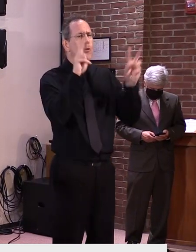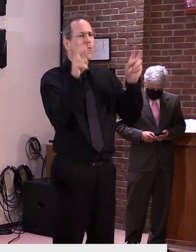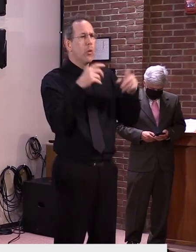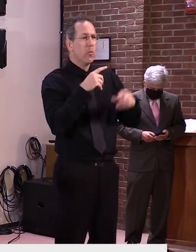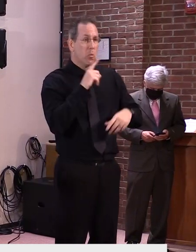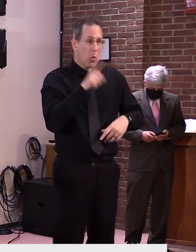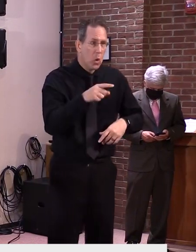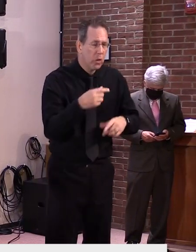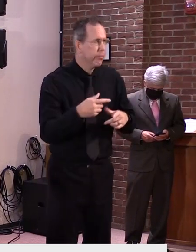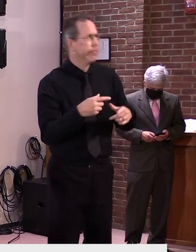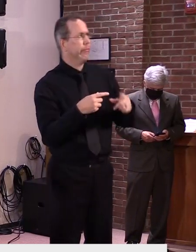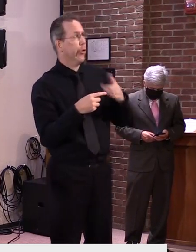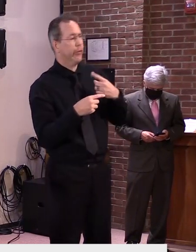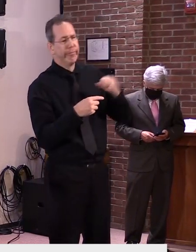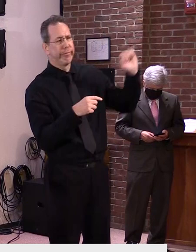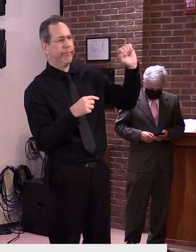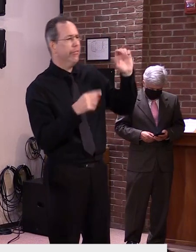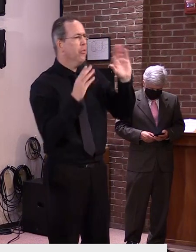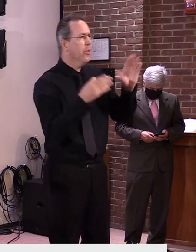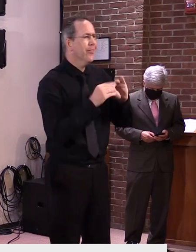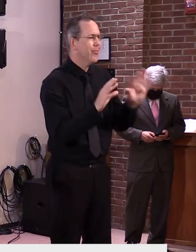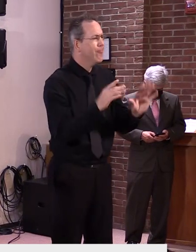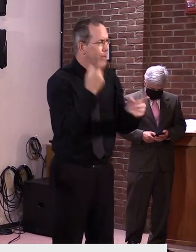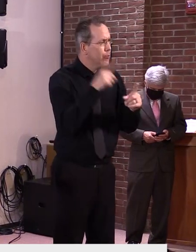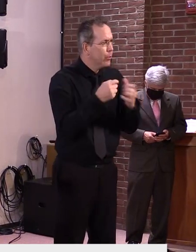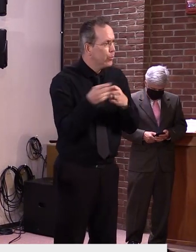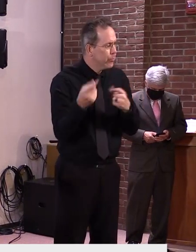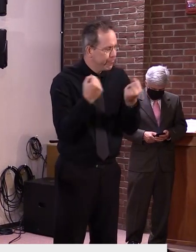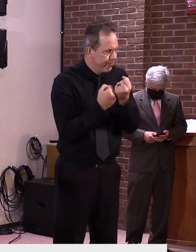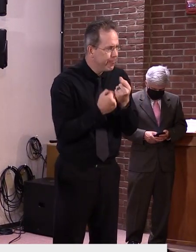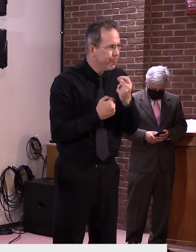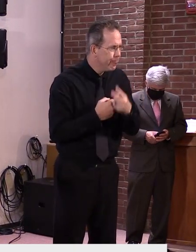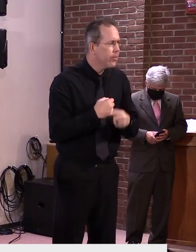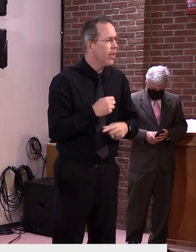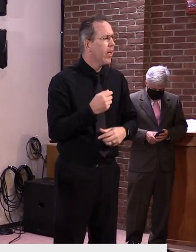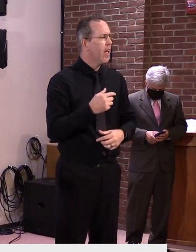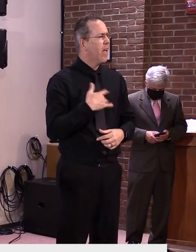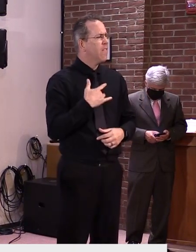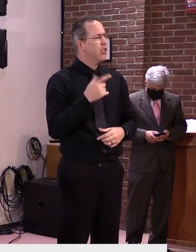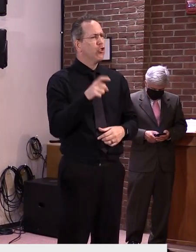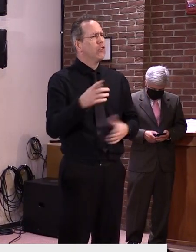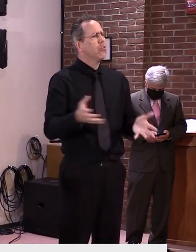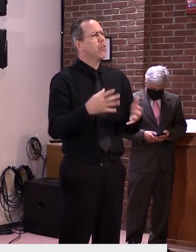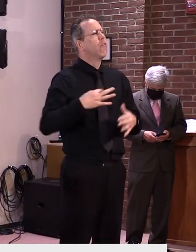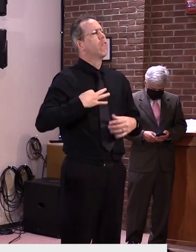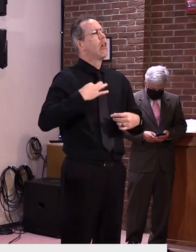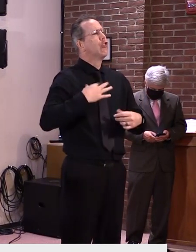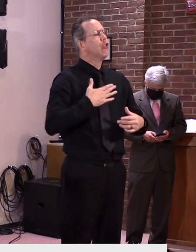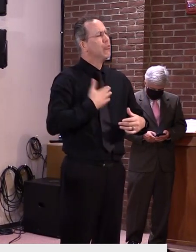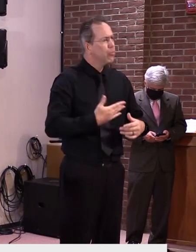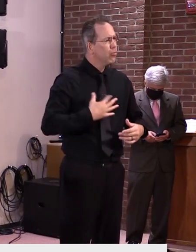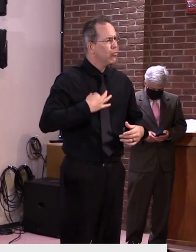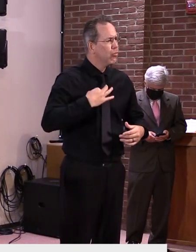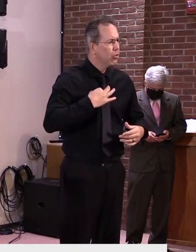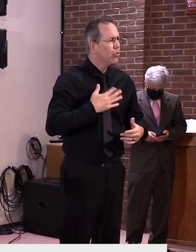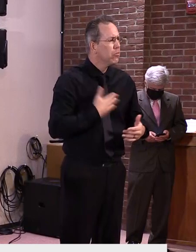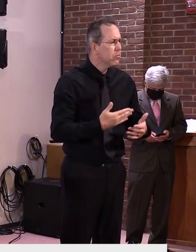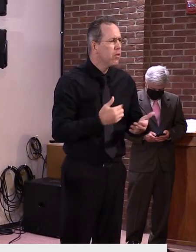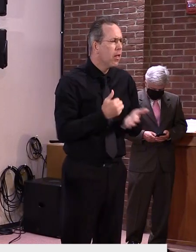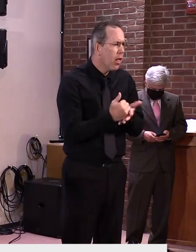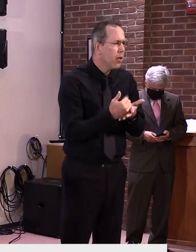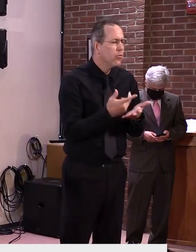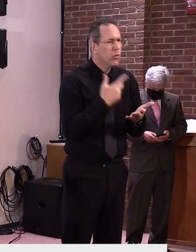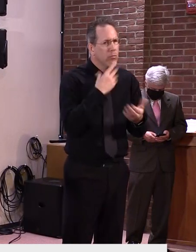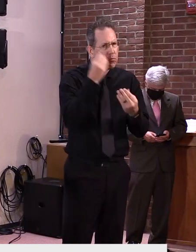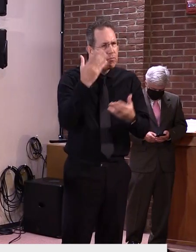mask request might yield more compliance than a mandatory one. But that's just what I'm hearing. Anyways, thank you all very